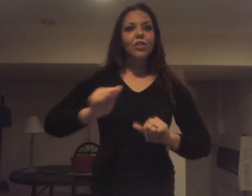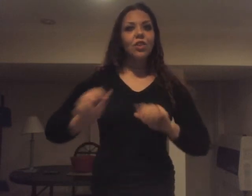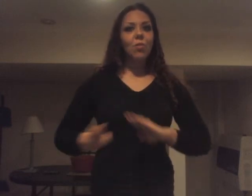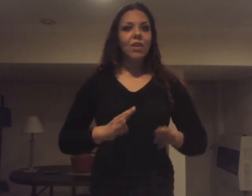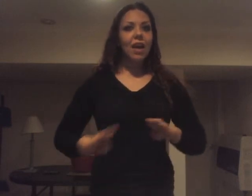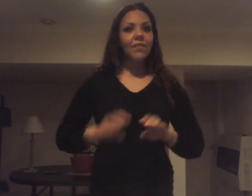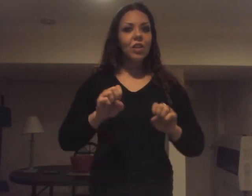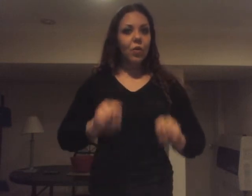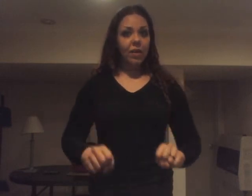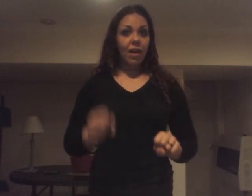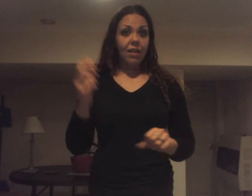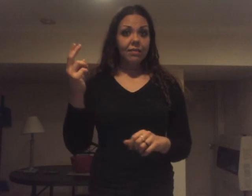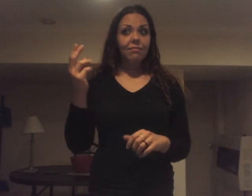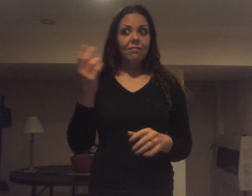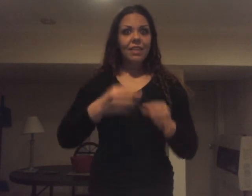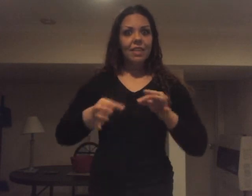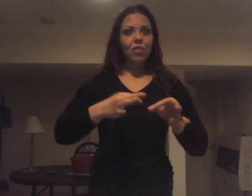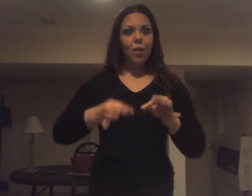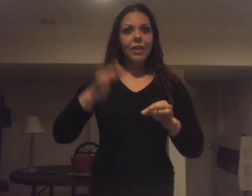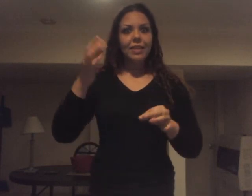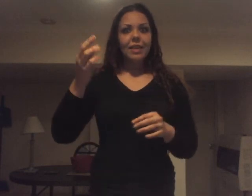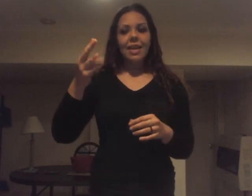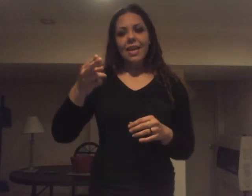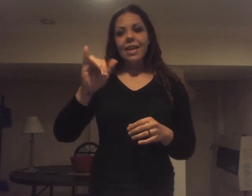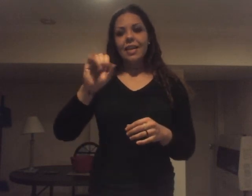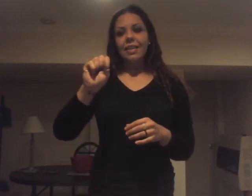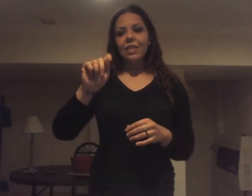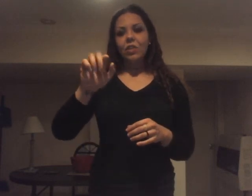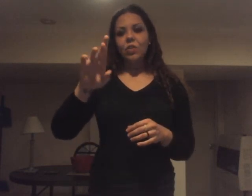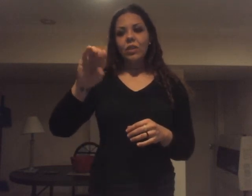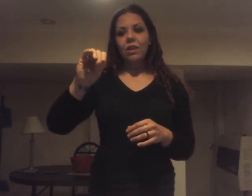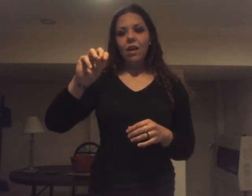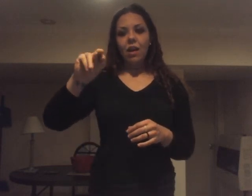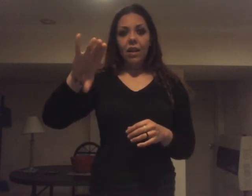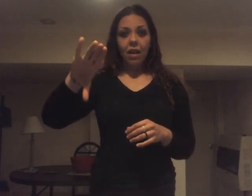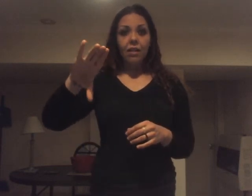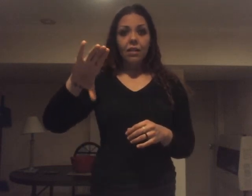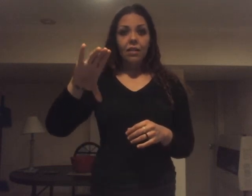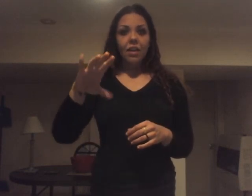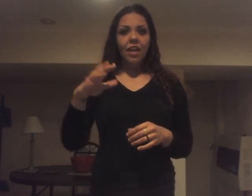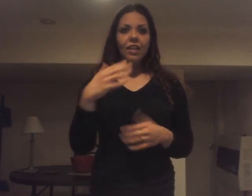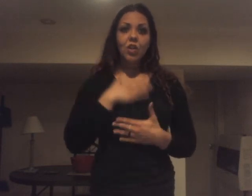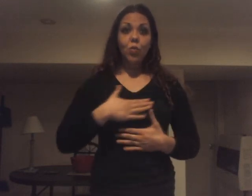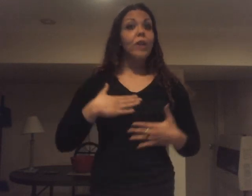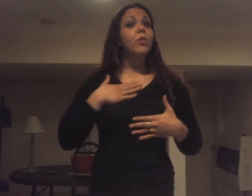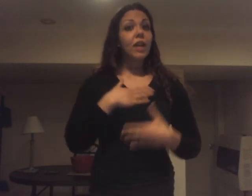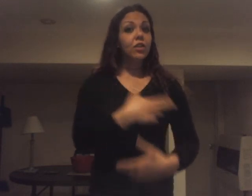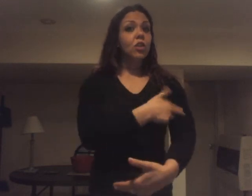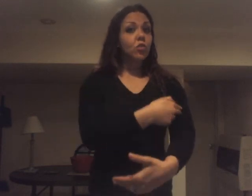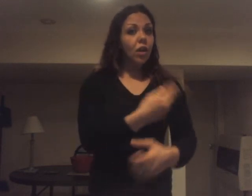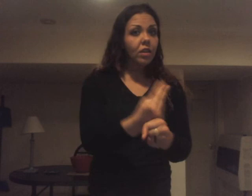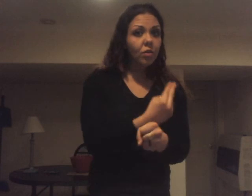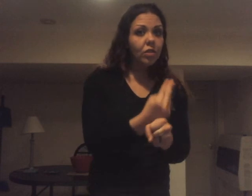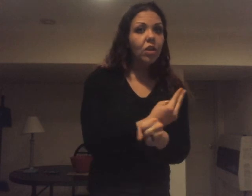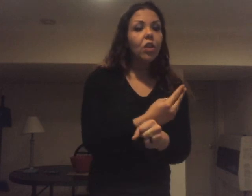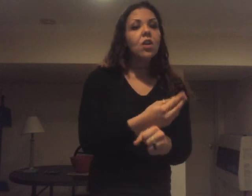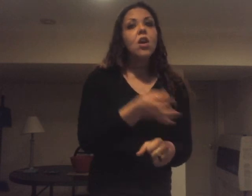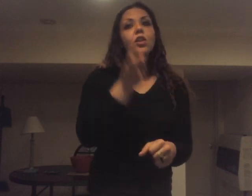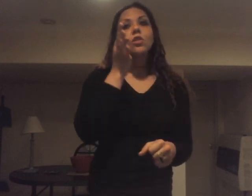describe as histrionic. She was a recreational drug user. She'd smoked cannabis on the night